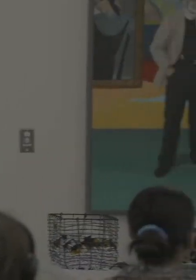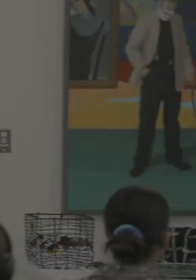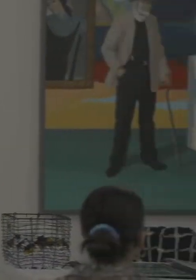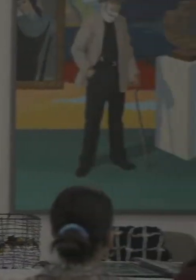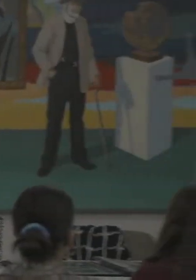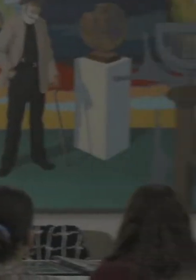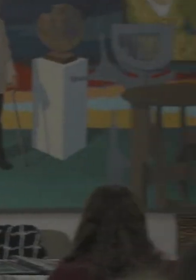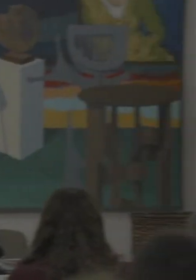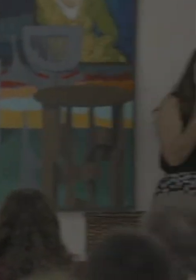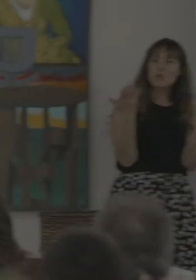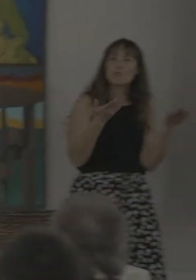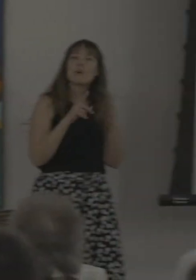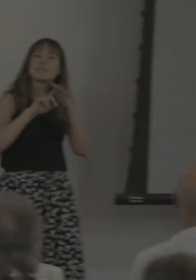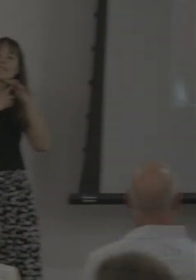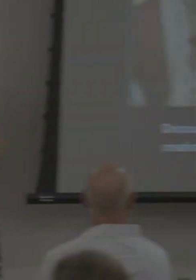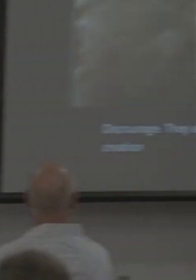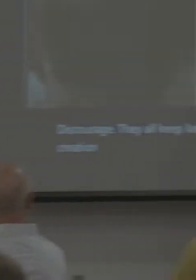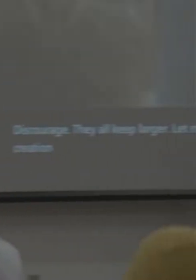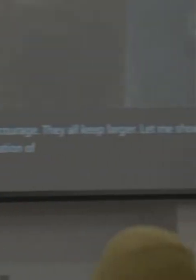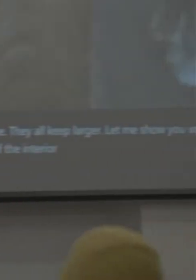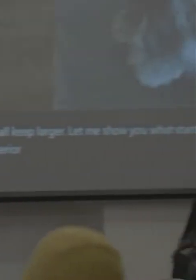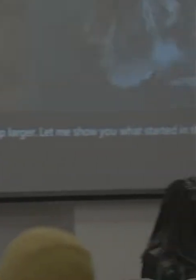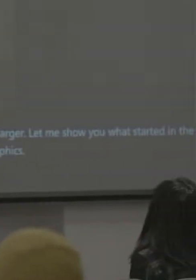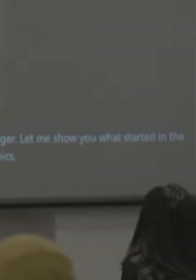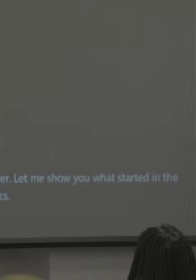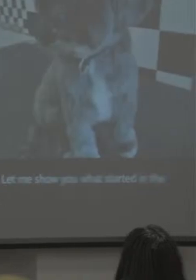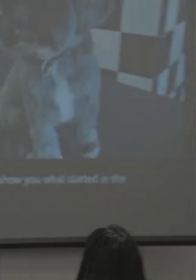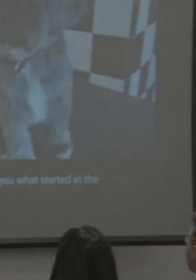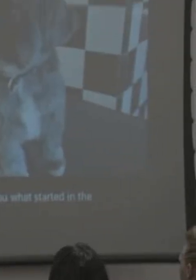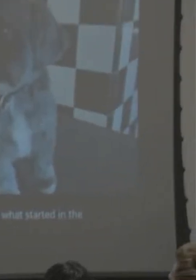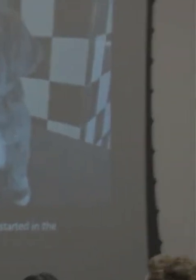started my creation of Blue Terrier graphics.